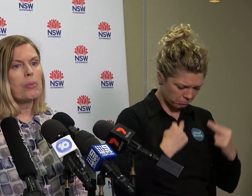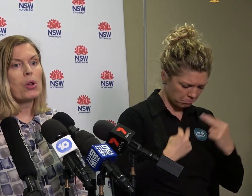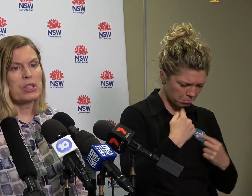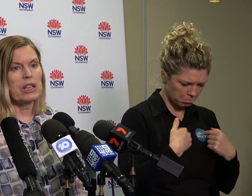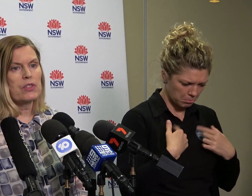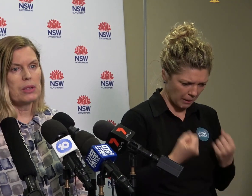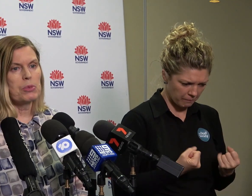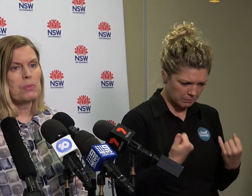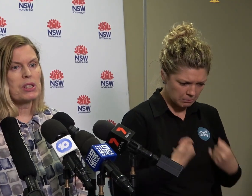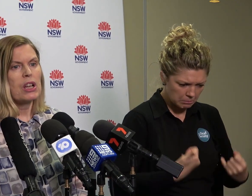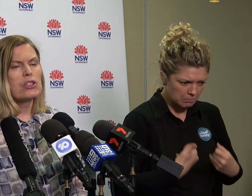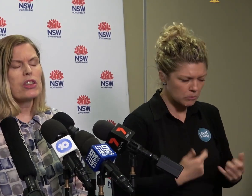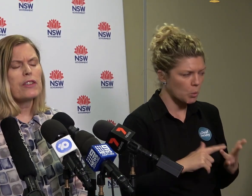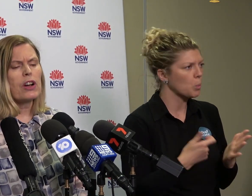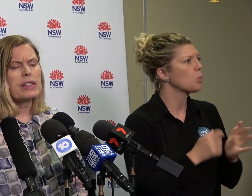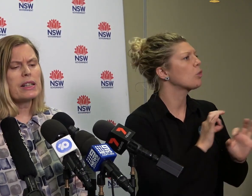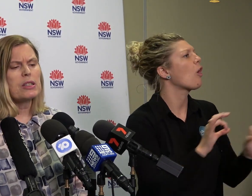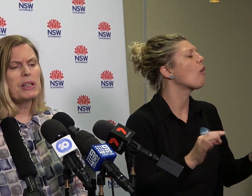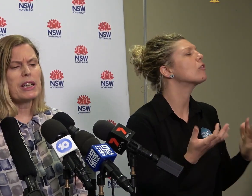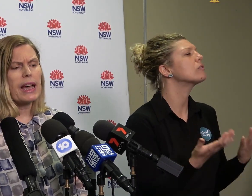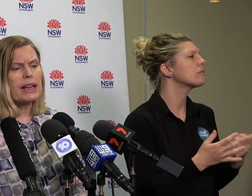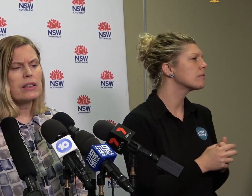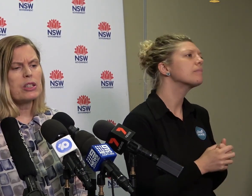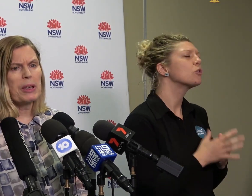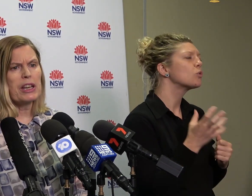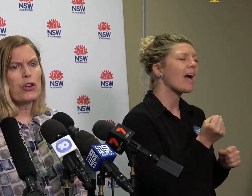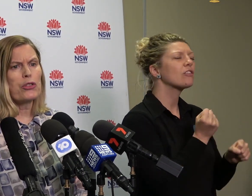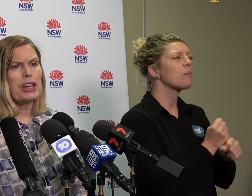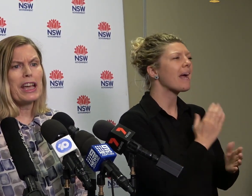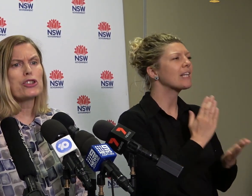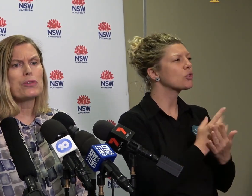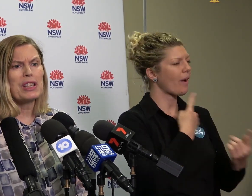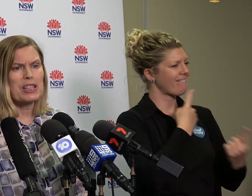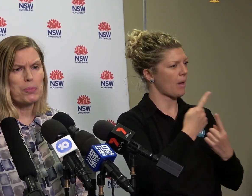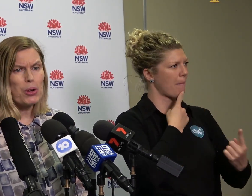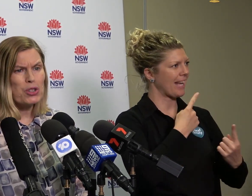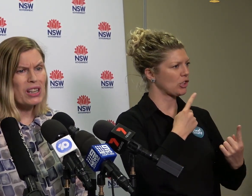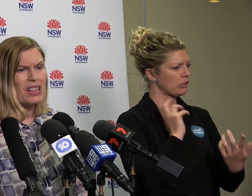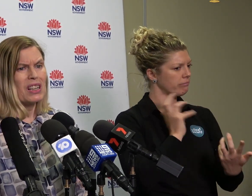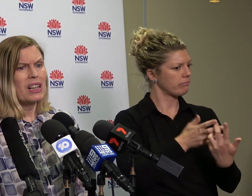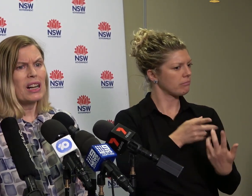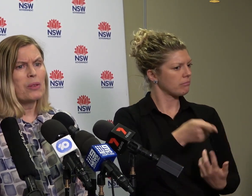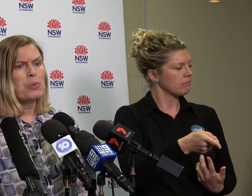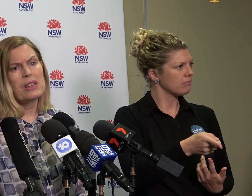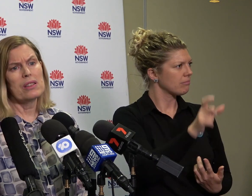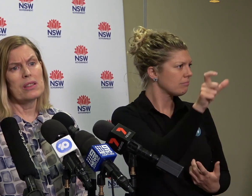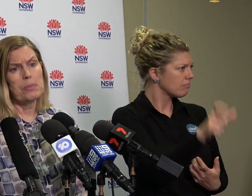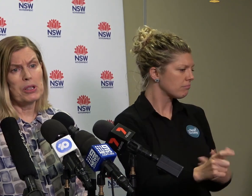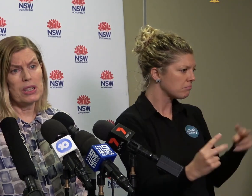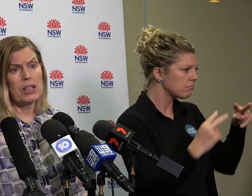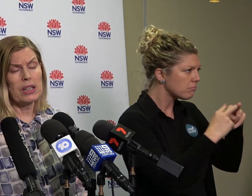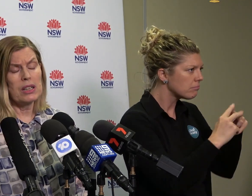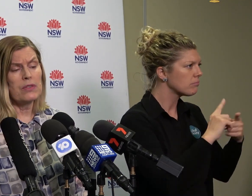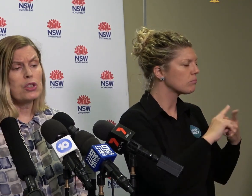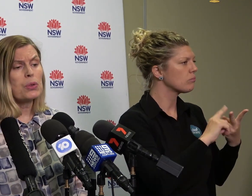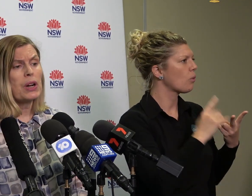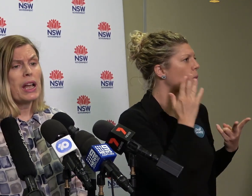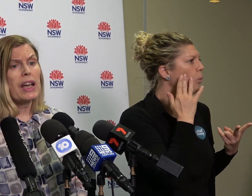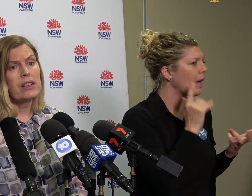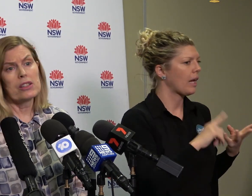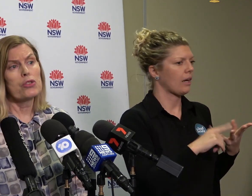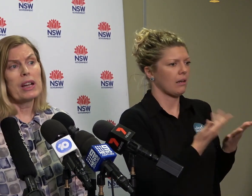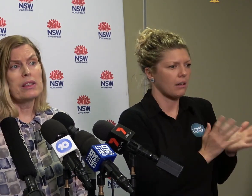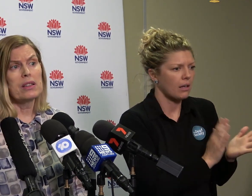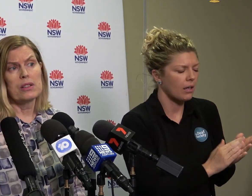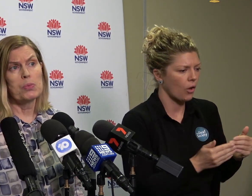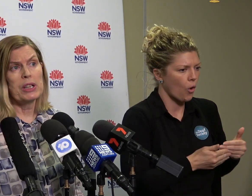any onset of symptoms. So the advice has to be tailored depending on the nature of the exposure with the particular individual.